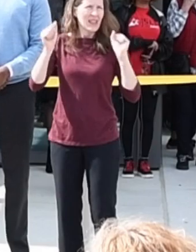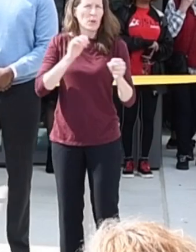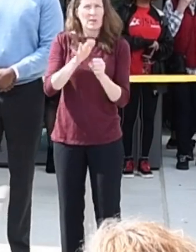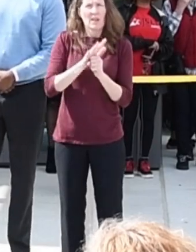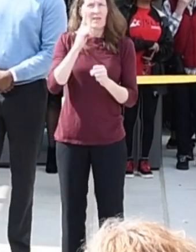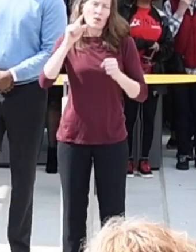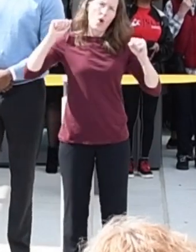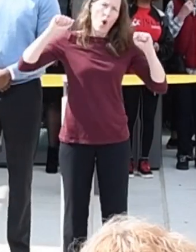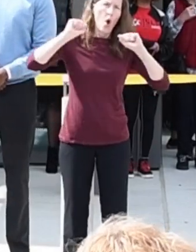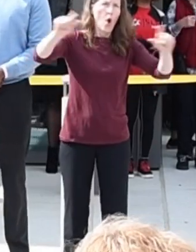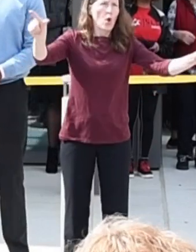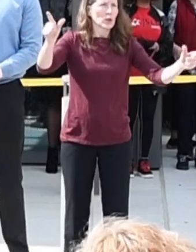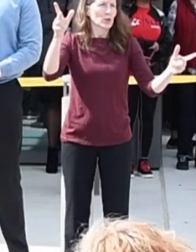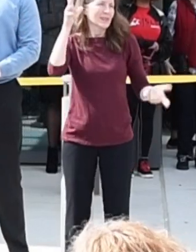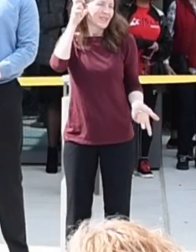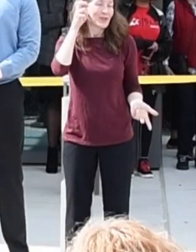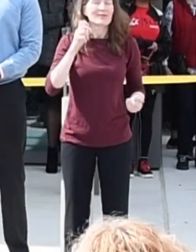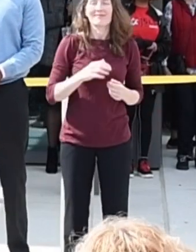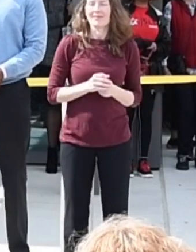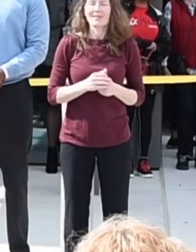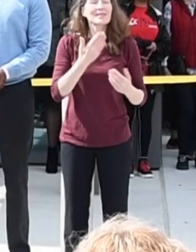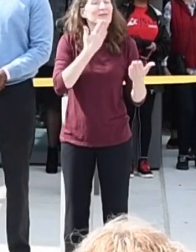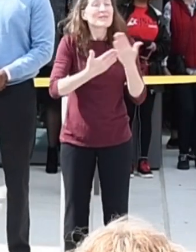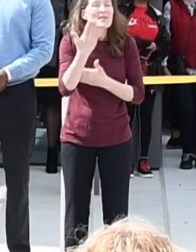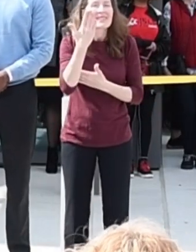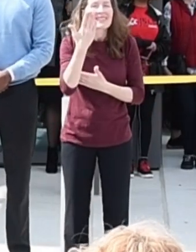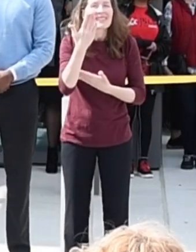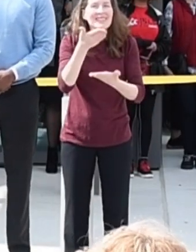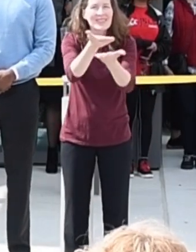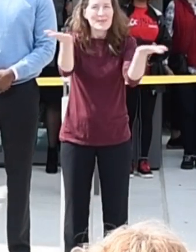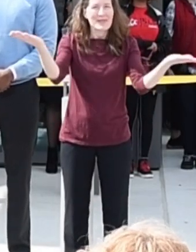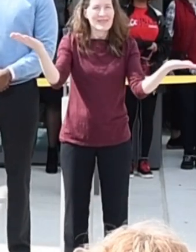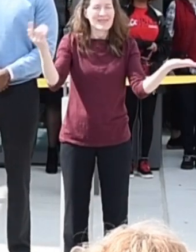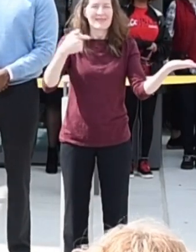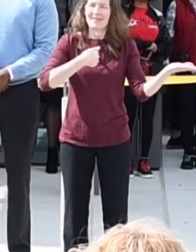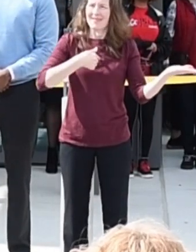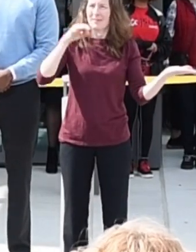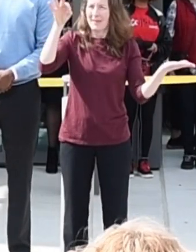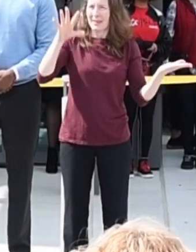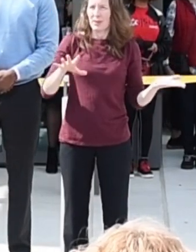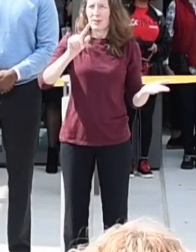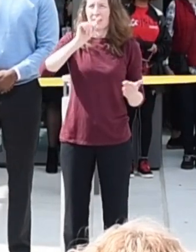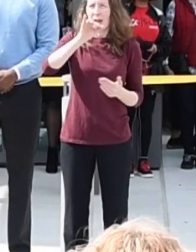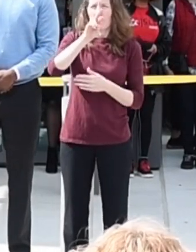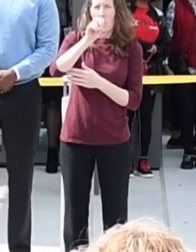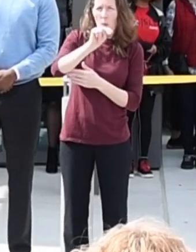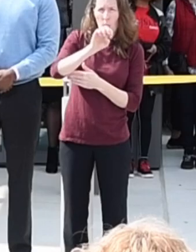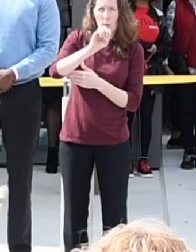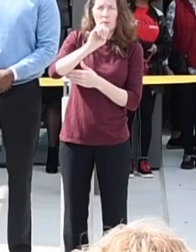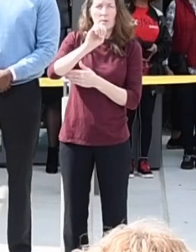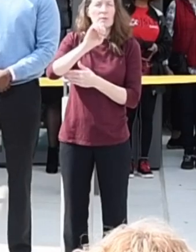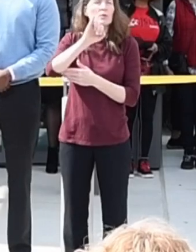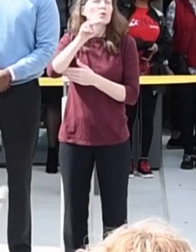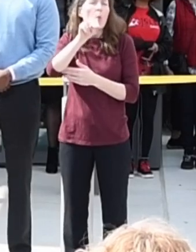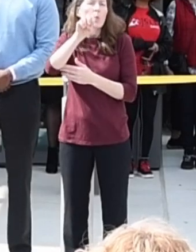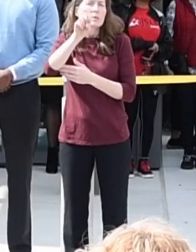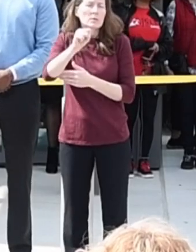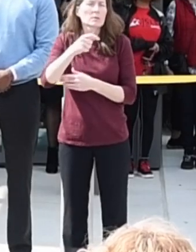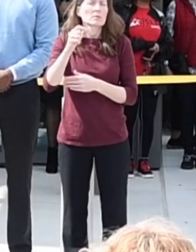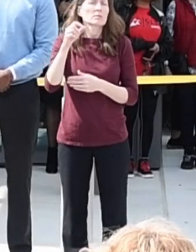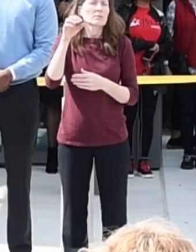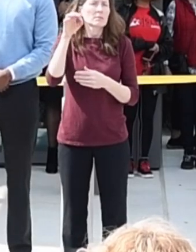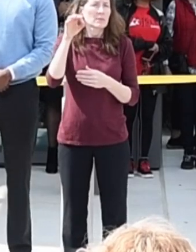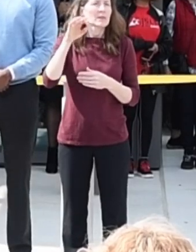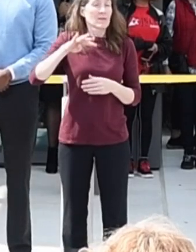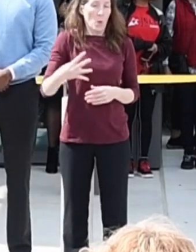hear. Good morning, everyone. I'm Pastor Tyrone P. Jones IV, pastor of First Baptist Church of